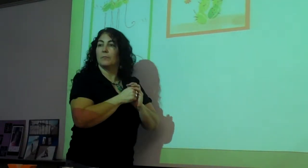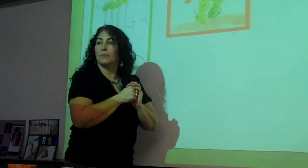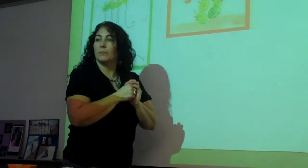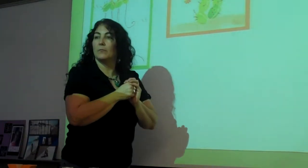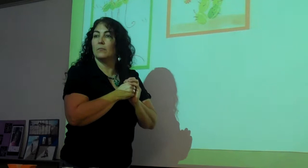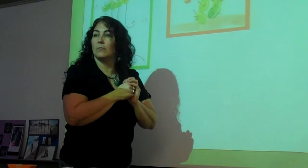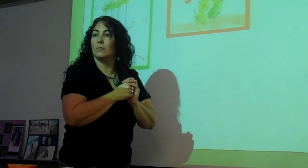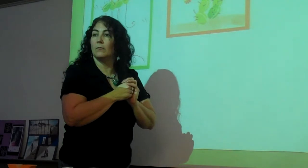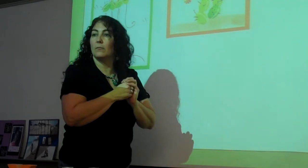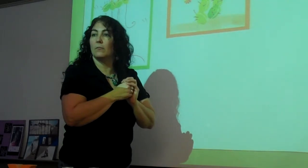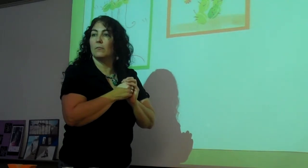Now,